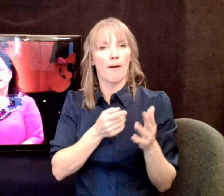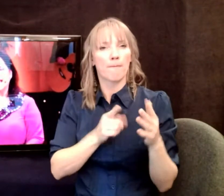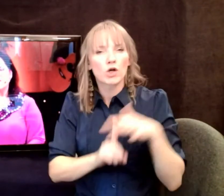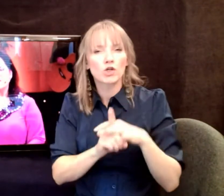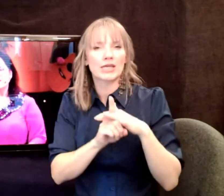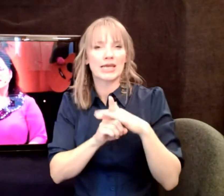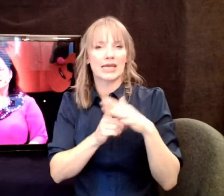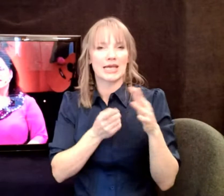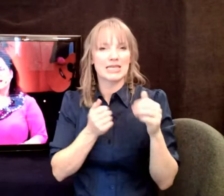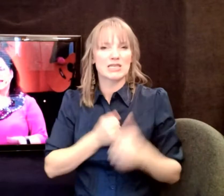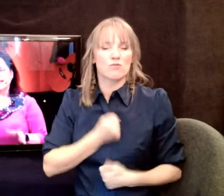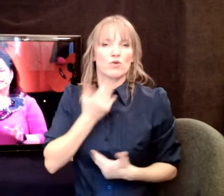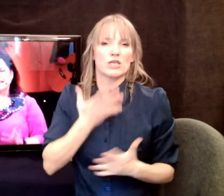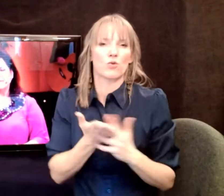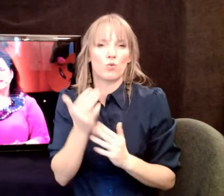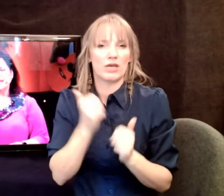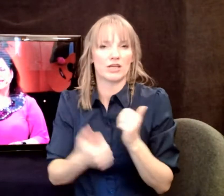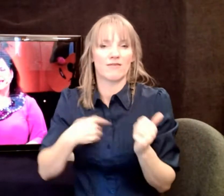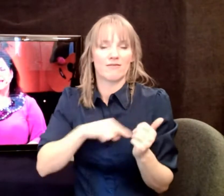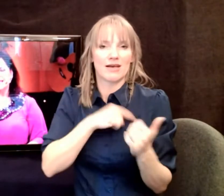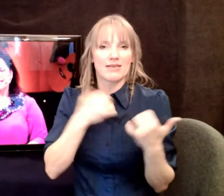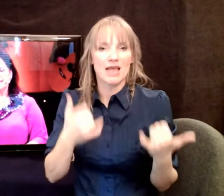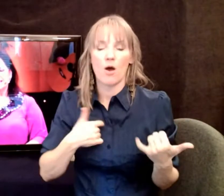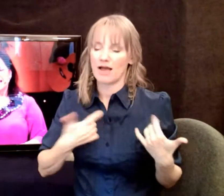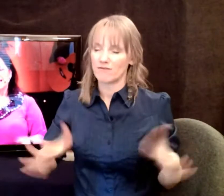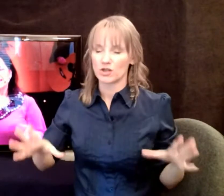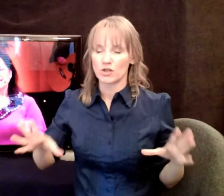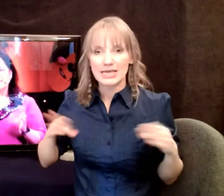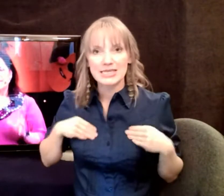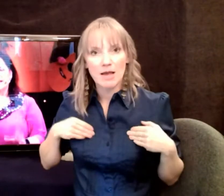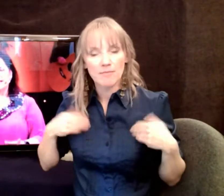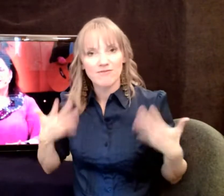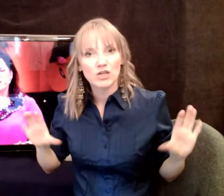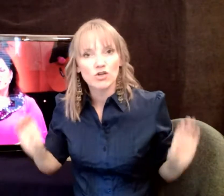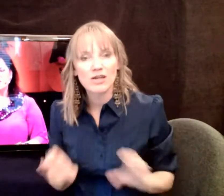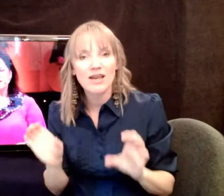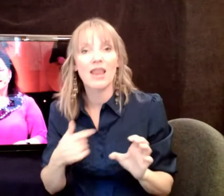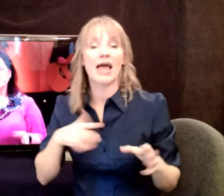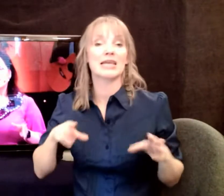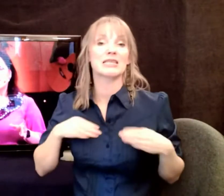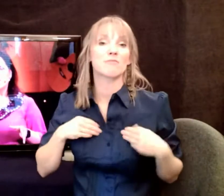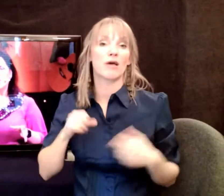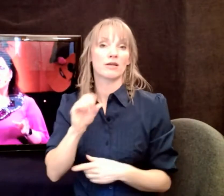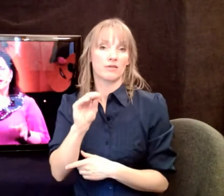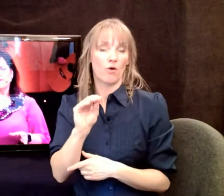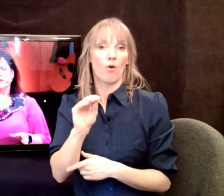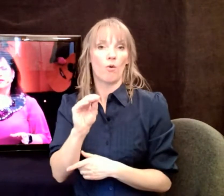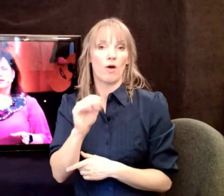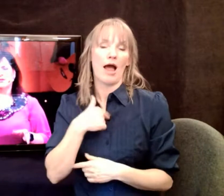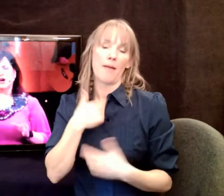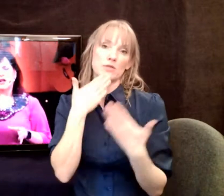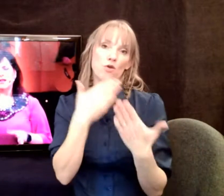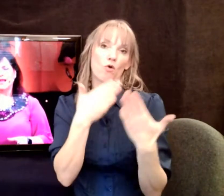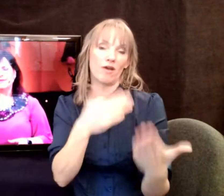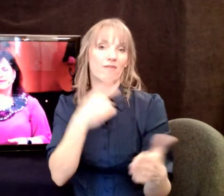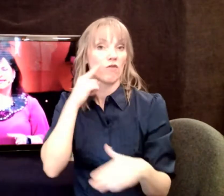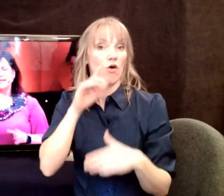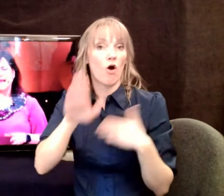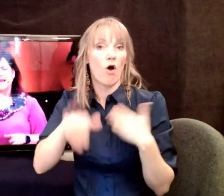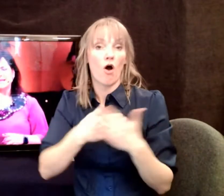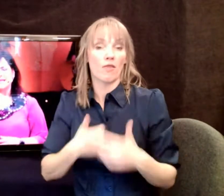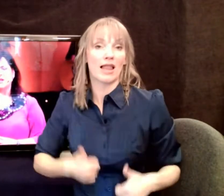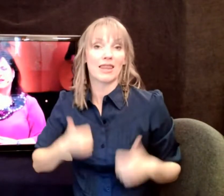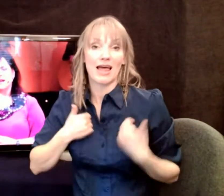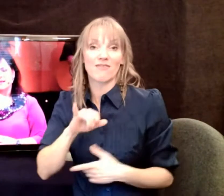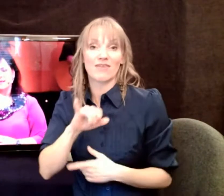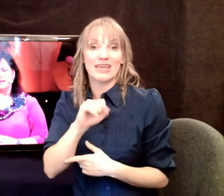us now. I accept that it is done. I accept that it is so, and I'm so grateful for all that life is as